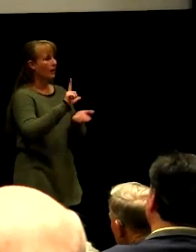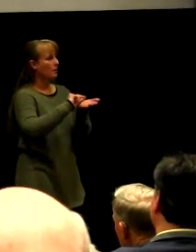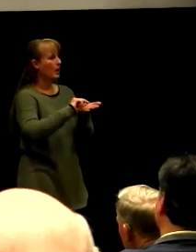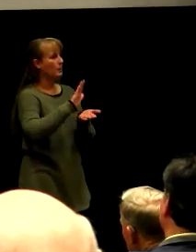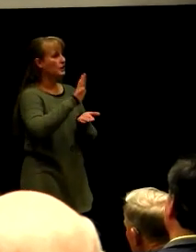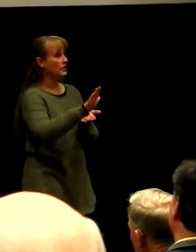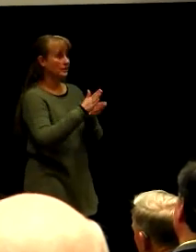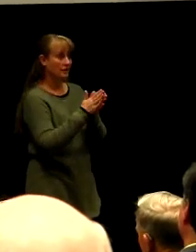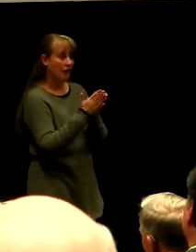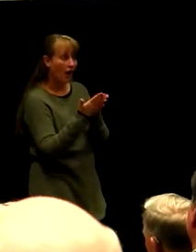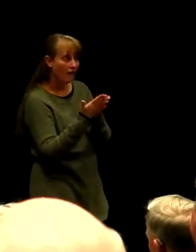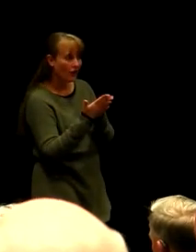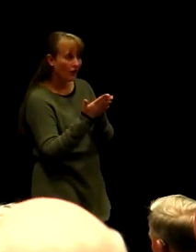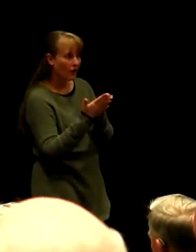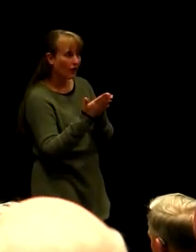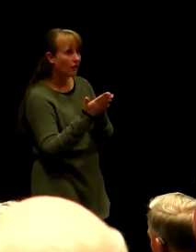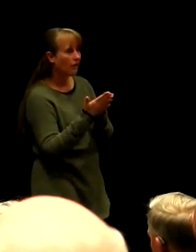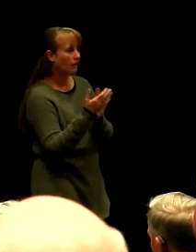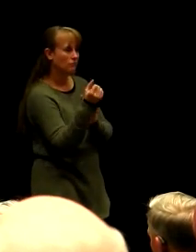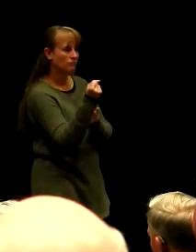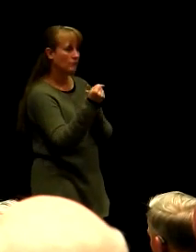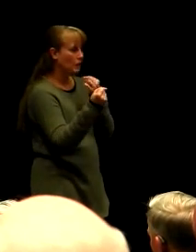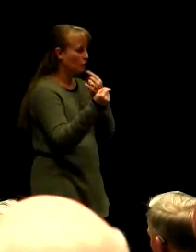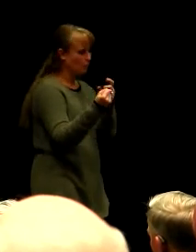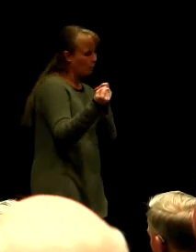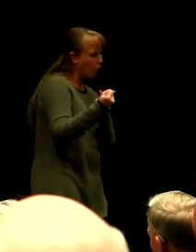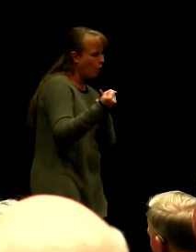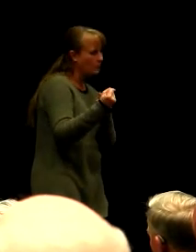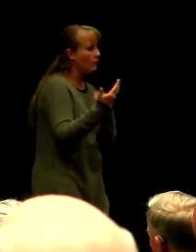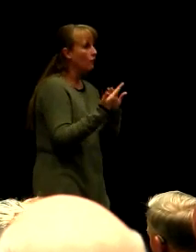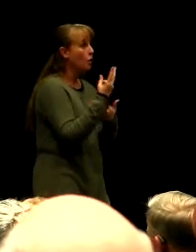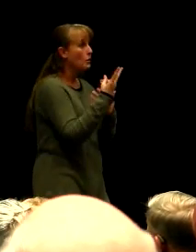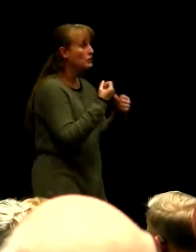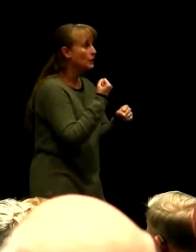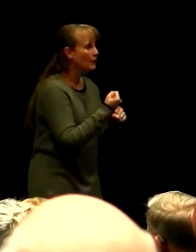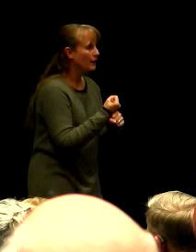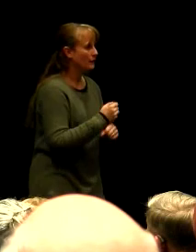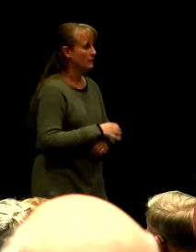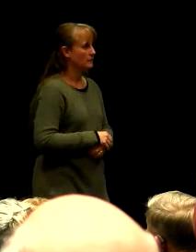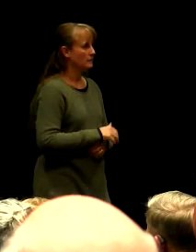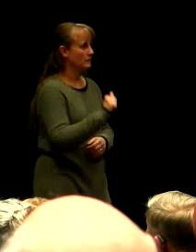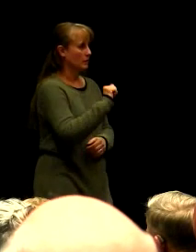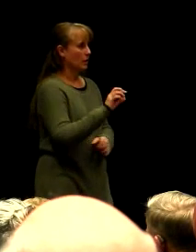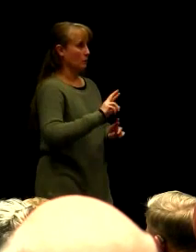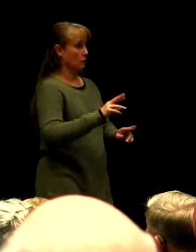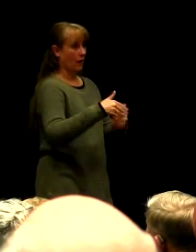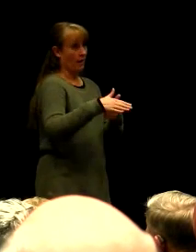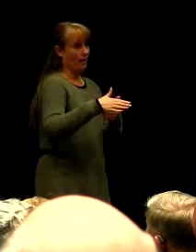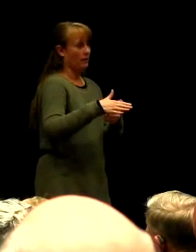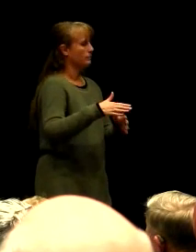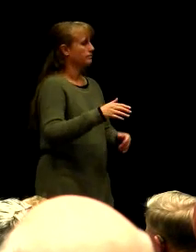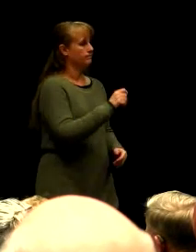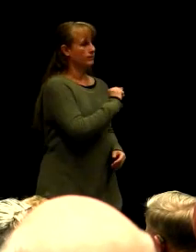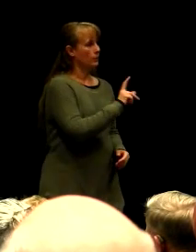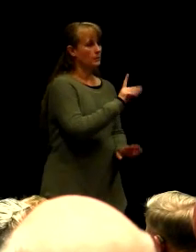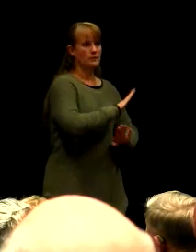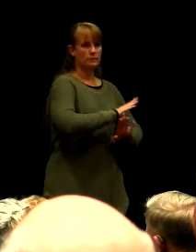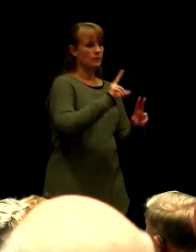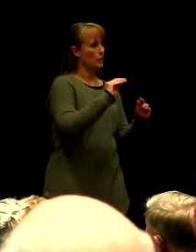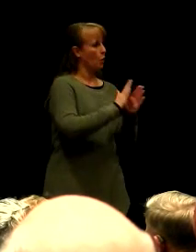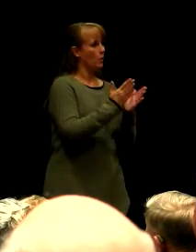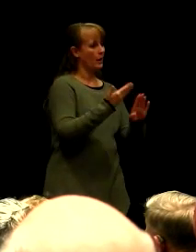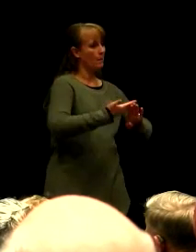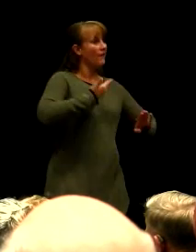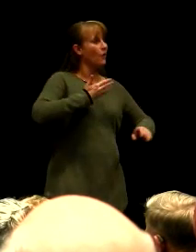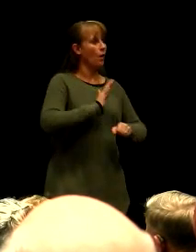novel for... it was almost 2 years. Clark had it pretty much ready to go, and Kubrick did not want the novel out